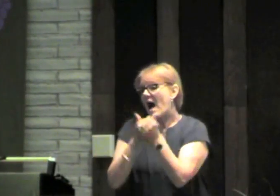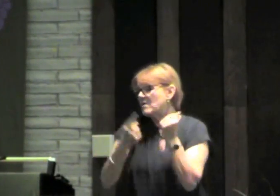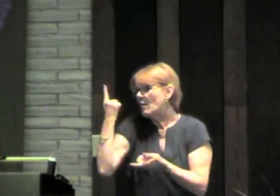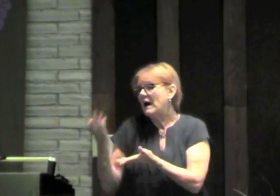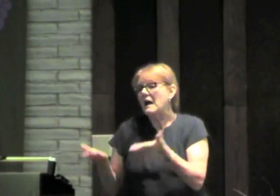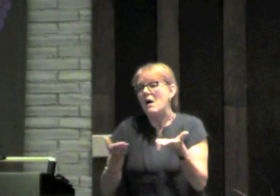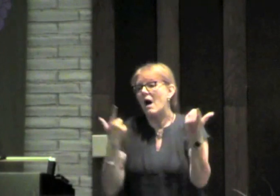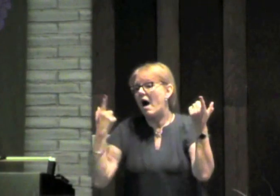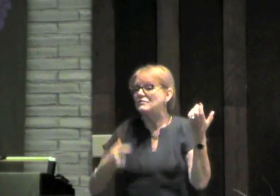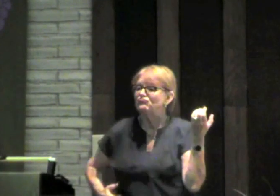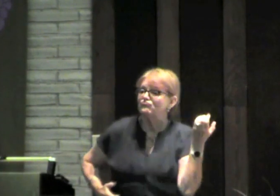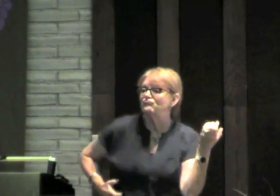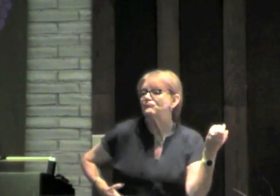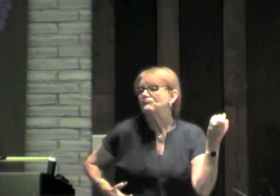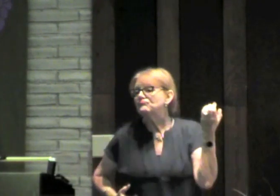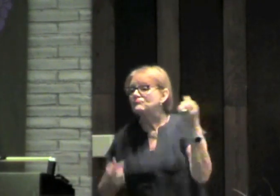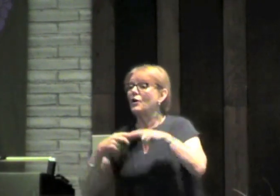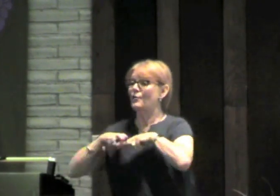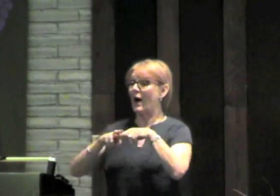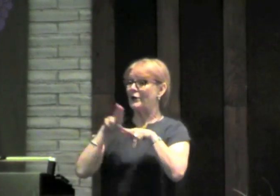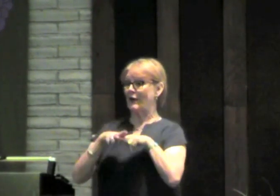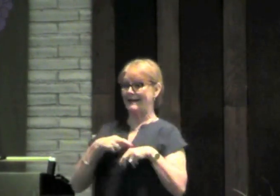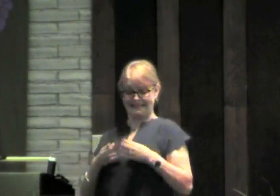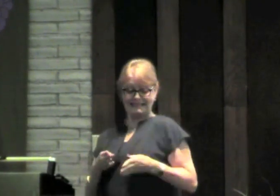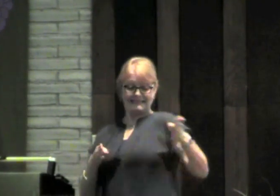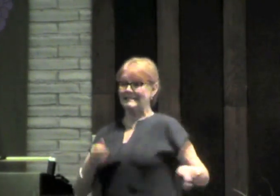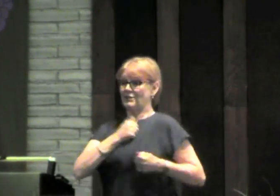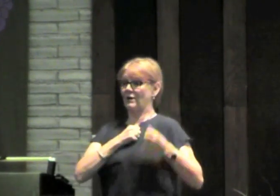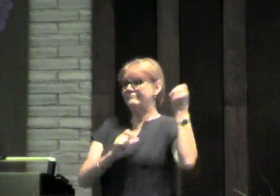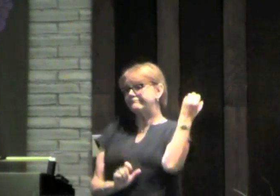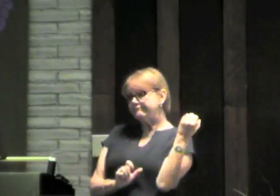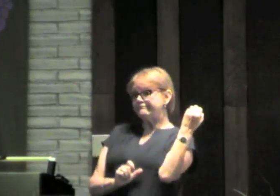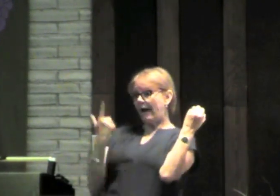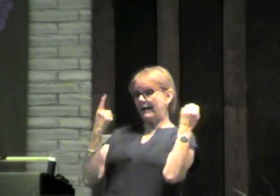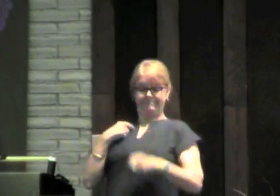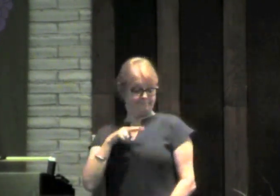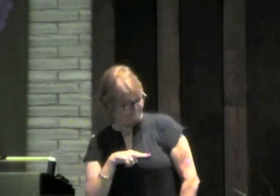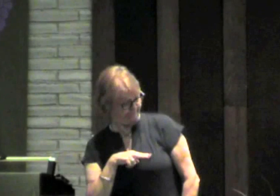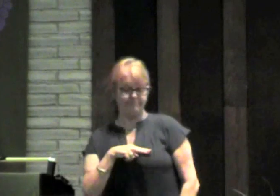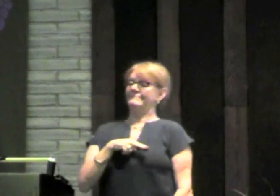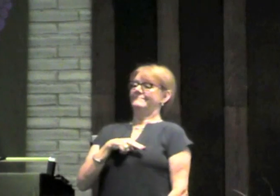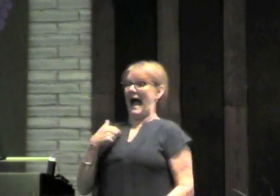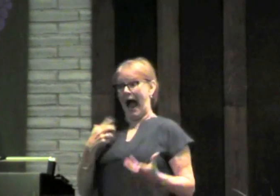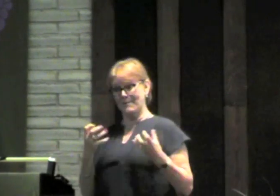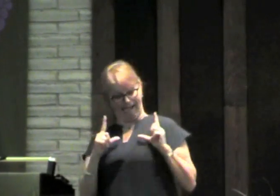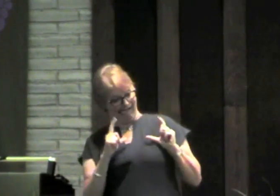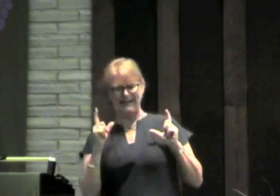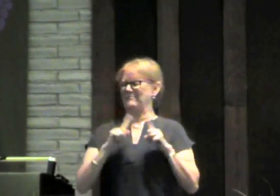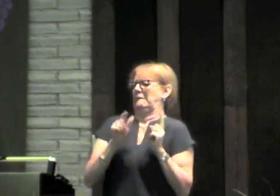years. And almost everyone was carrying a weapon. You know, the car next to us would have a weapon, or